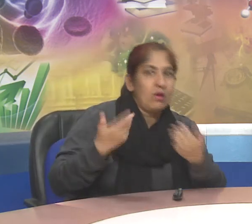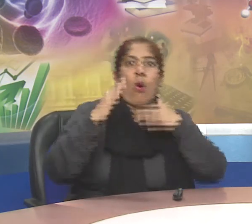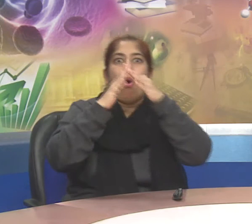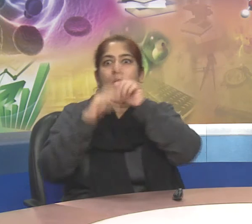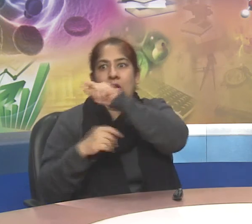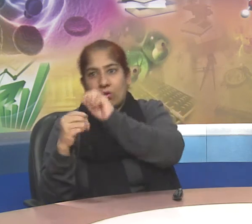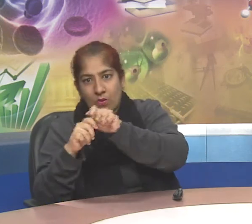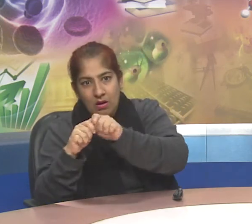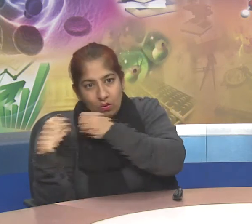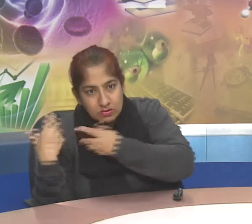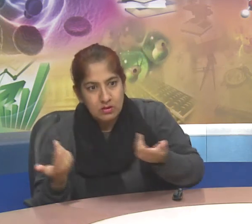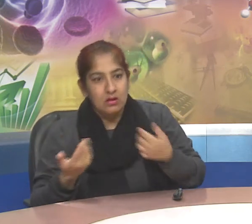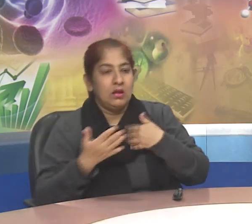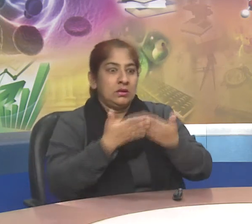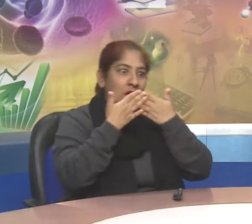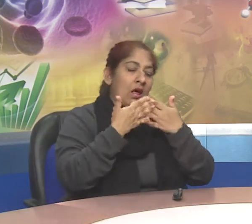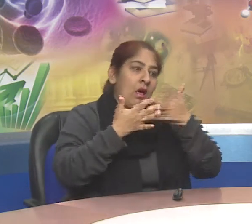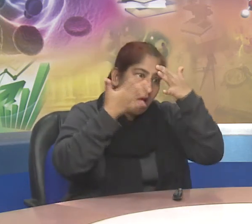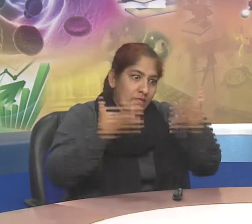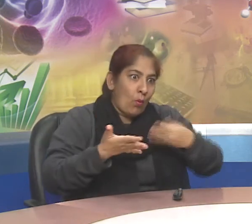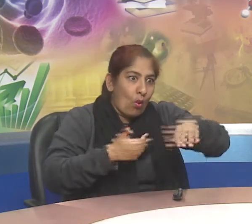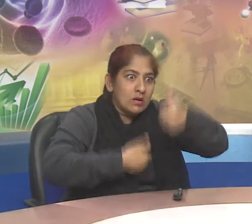We have different types of responsibility.